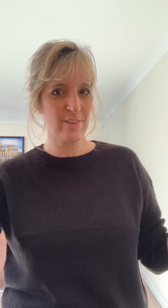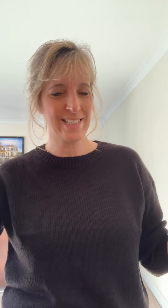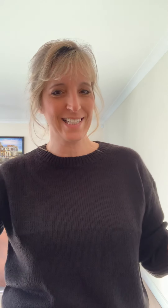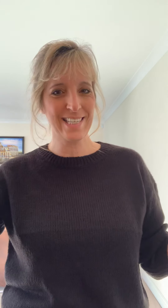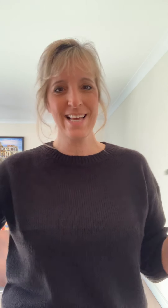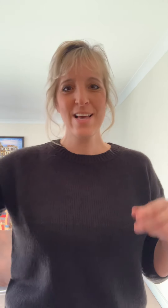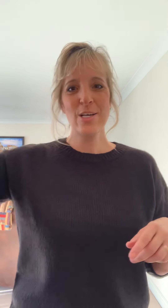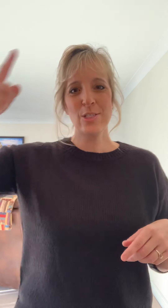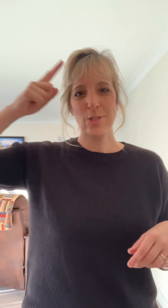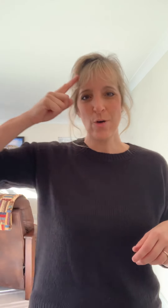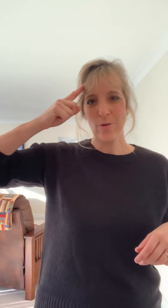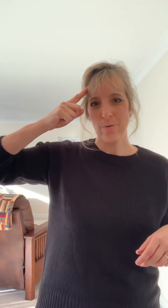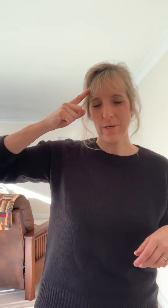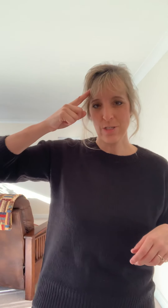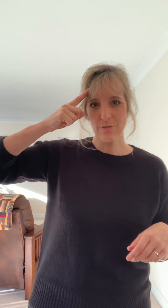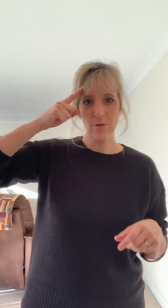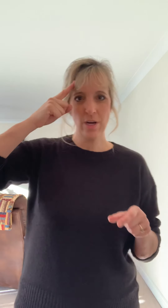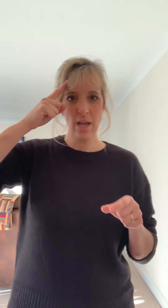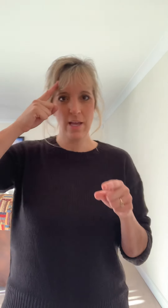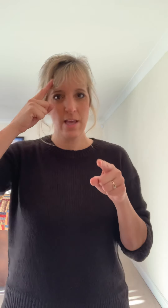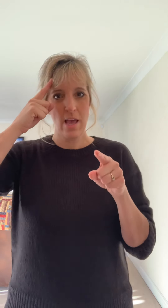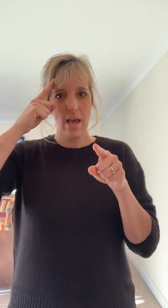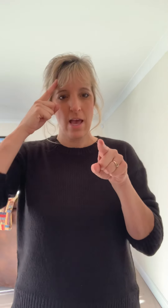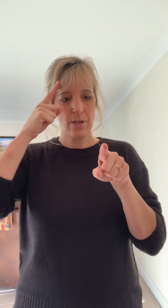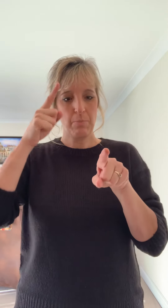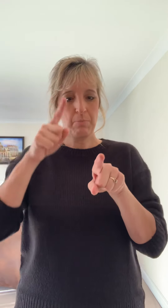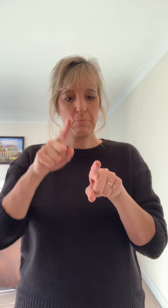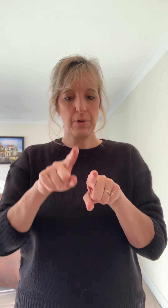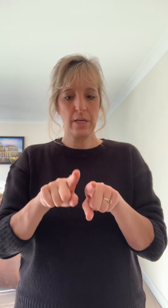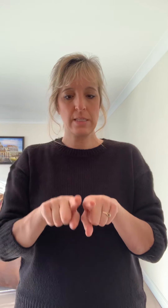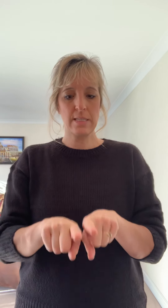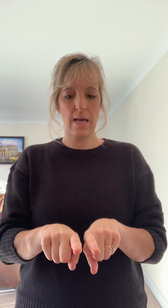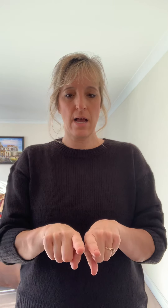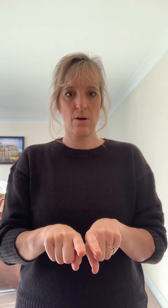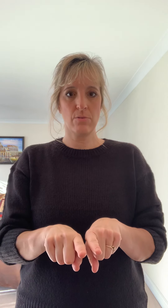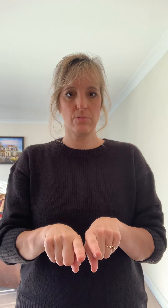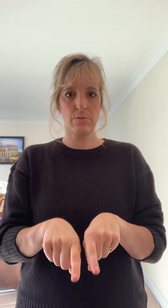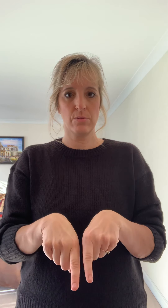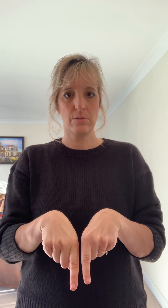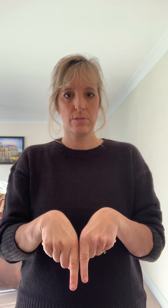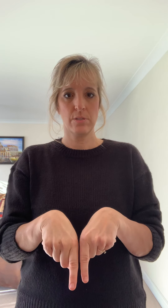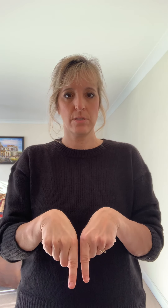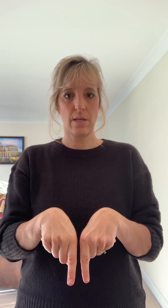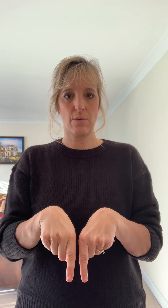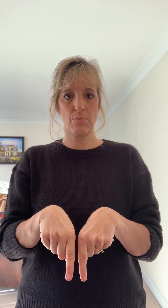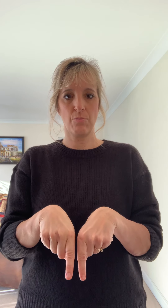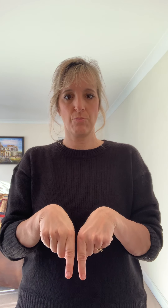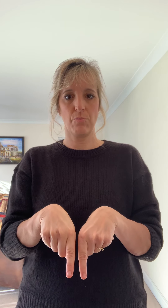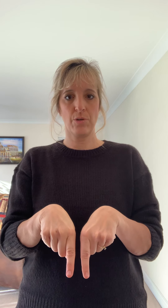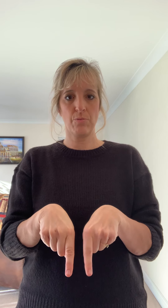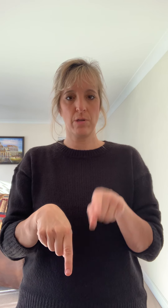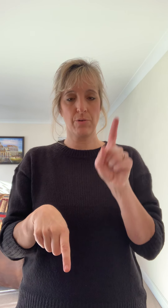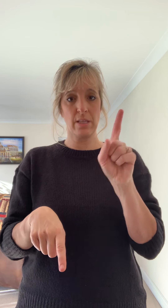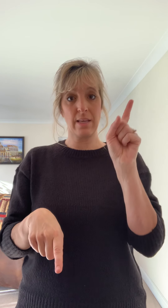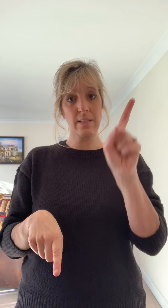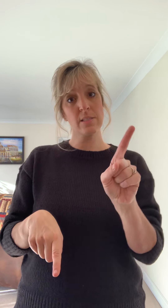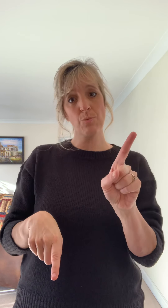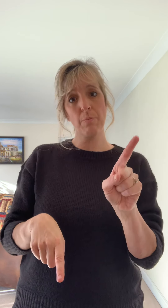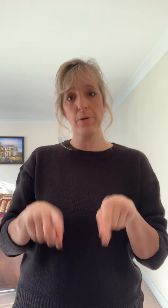obviously. So you hit your forehead and you bring it down to like, you agree. Like this is one person,